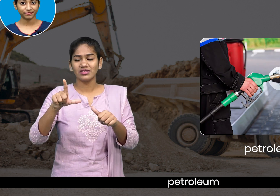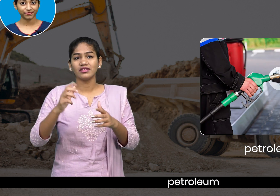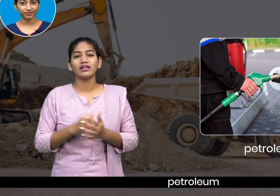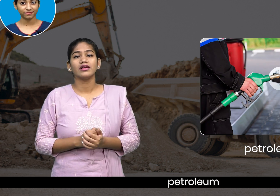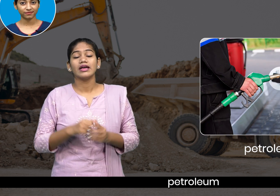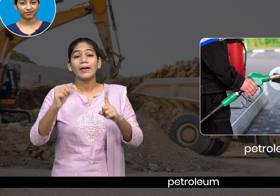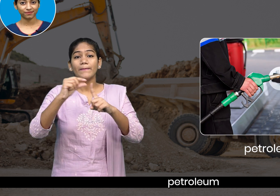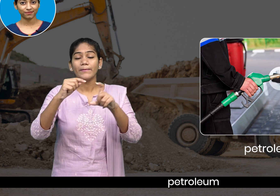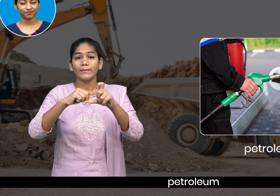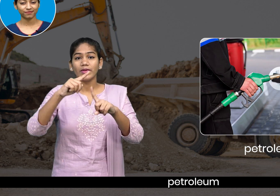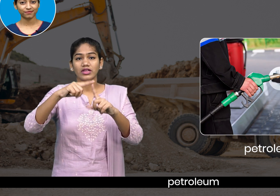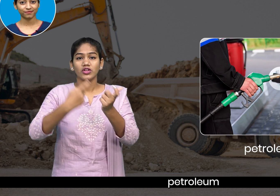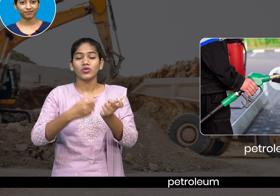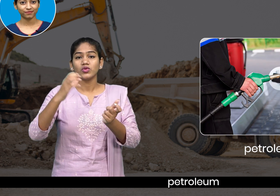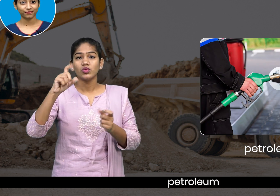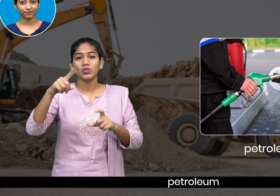petroleum,